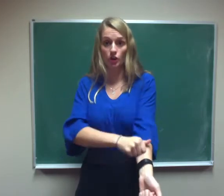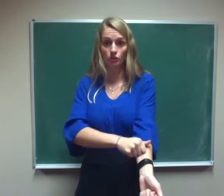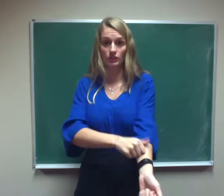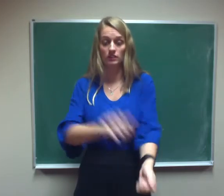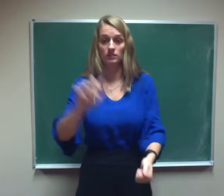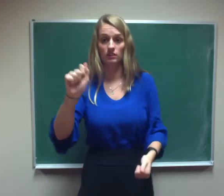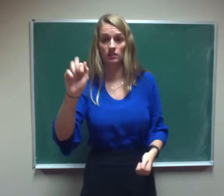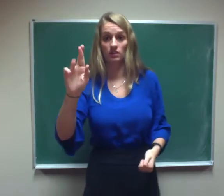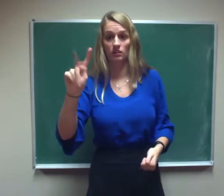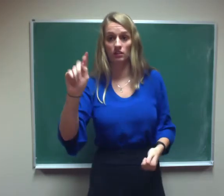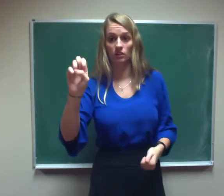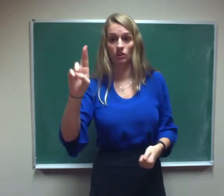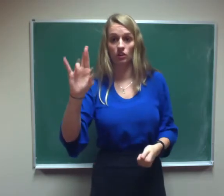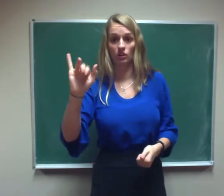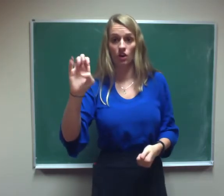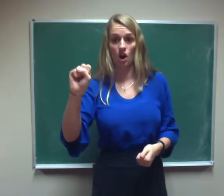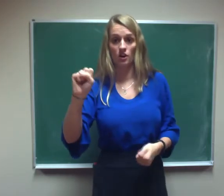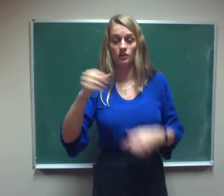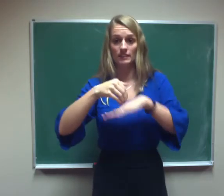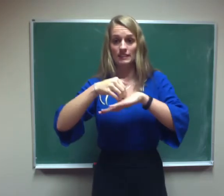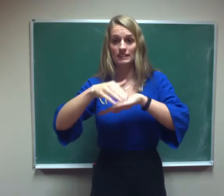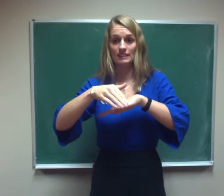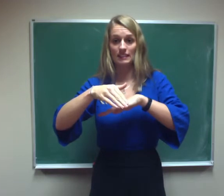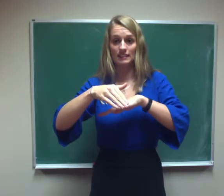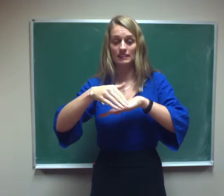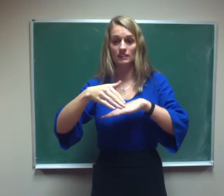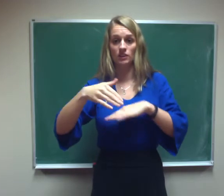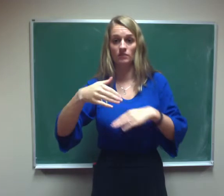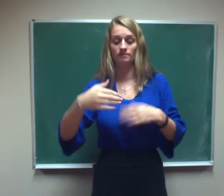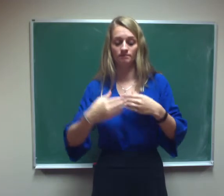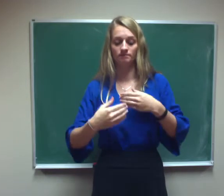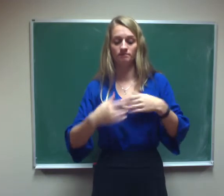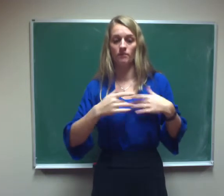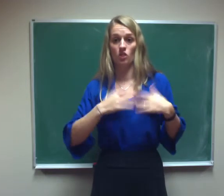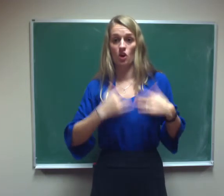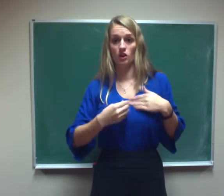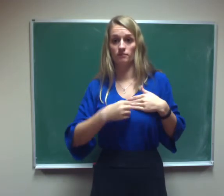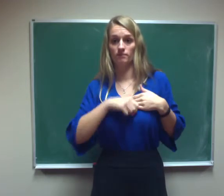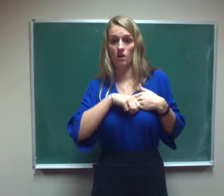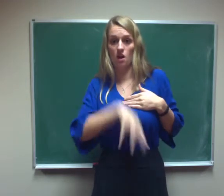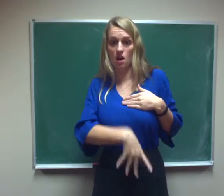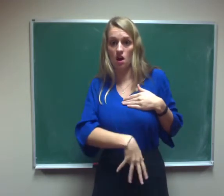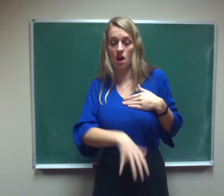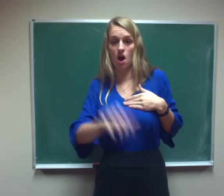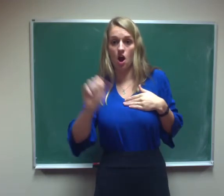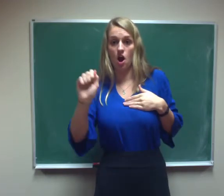That A in artery and that A in away are great clues. As blood flows away from the